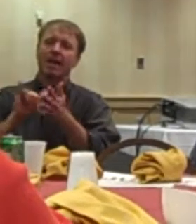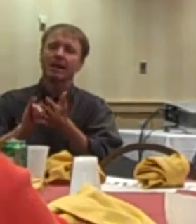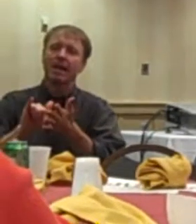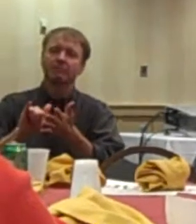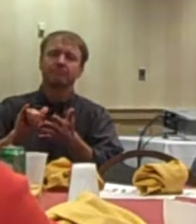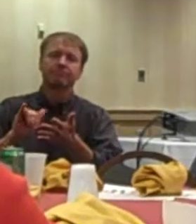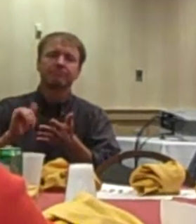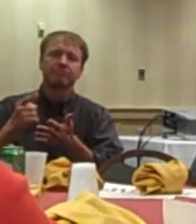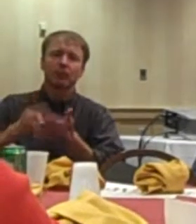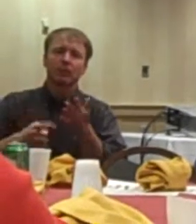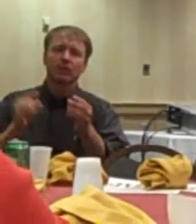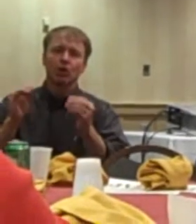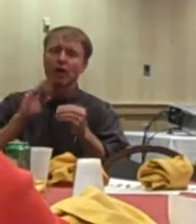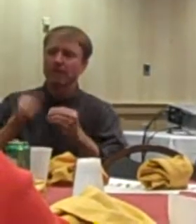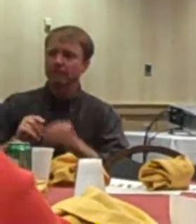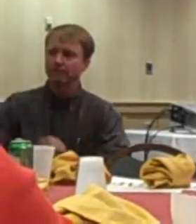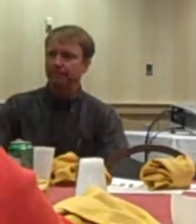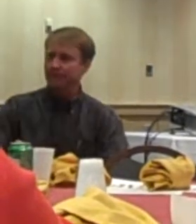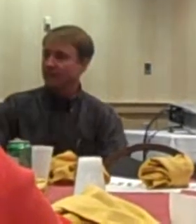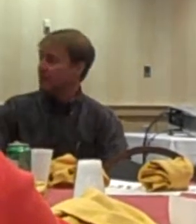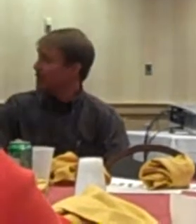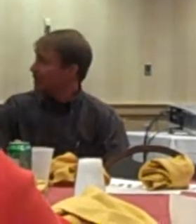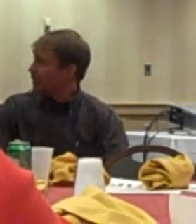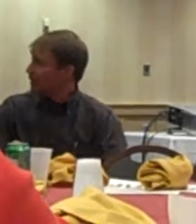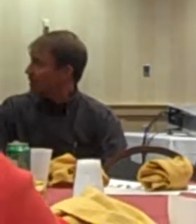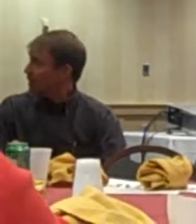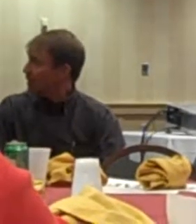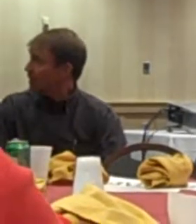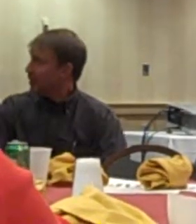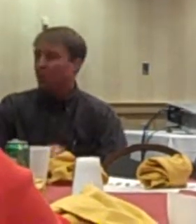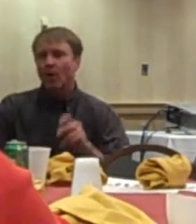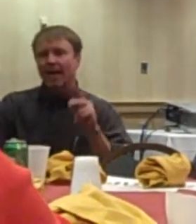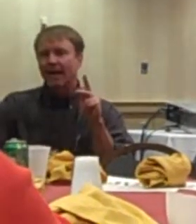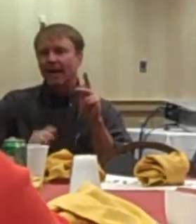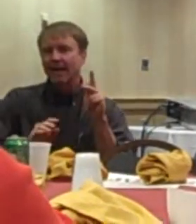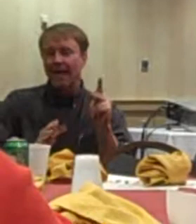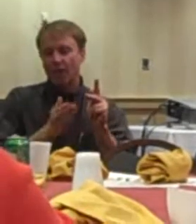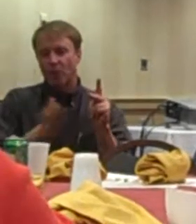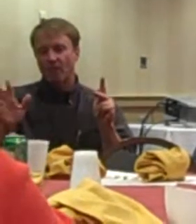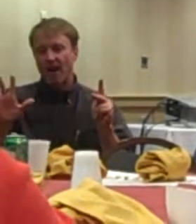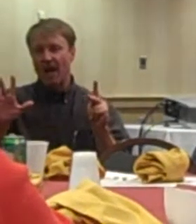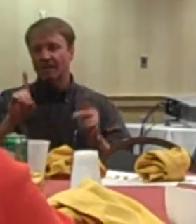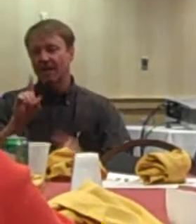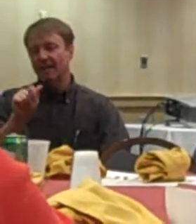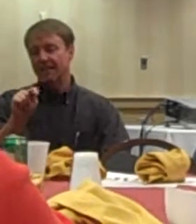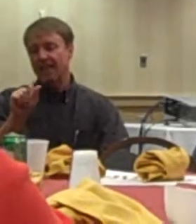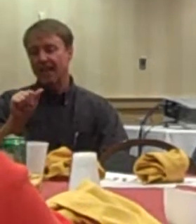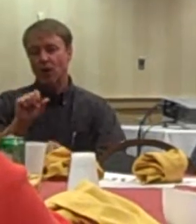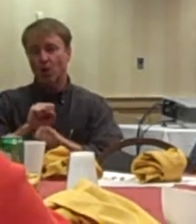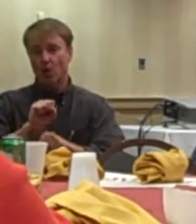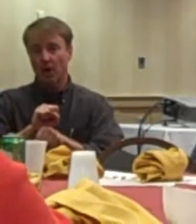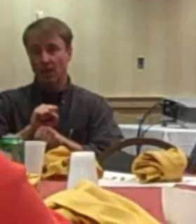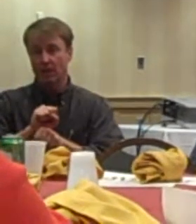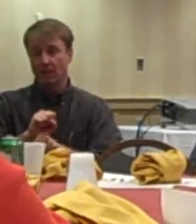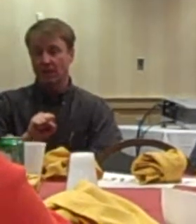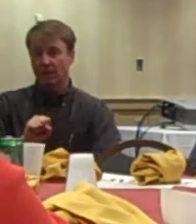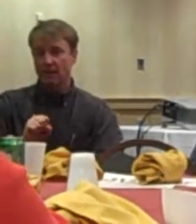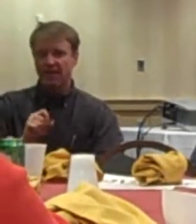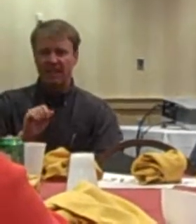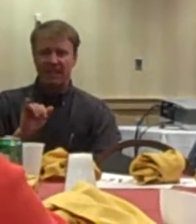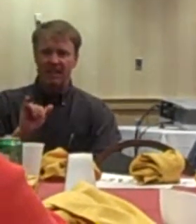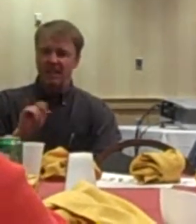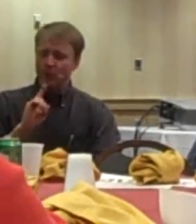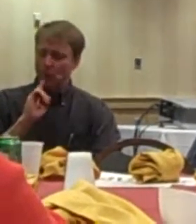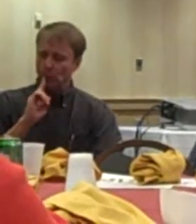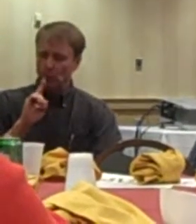can. For example, if you look at the one on K5 data work, which, as I've said, is very